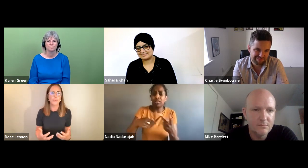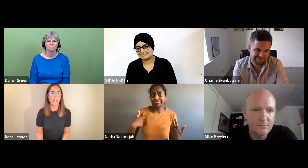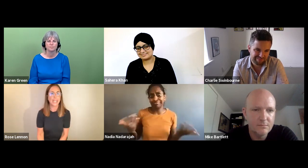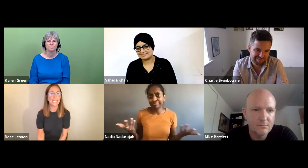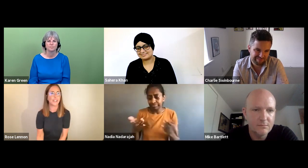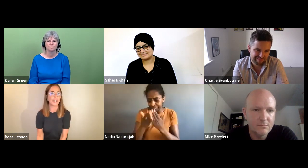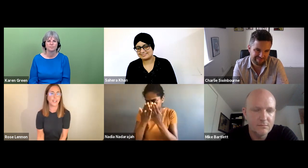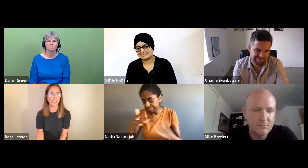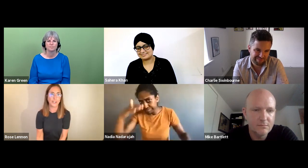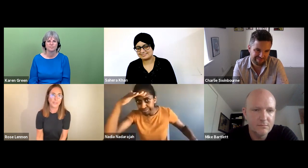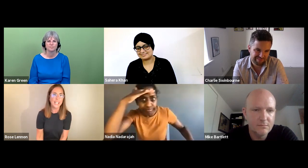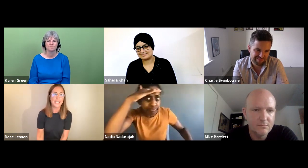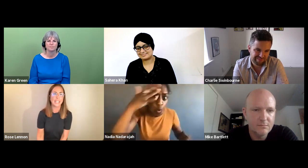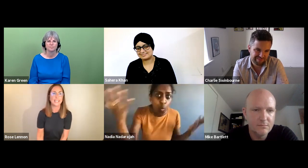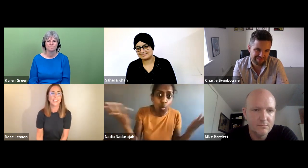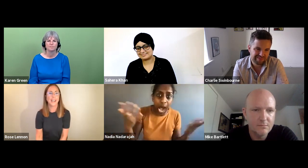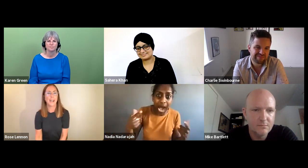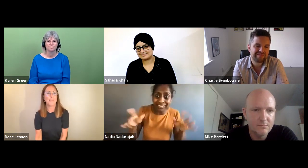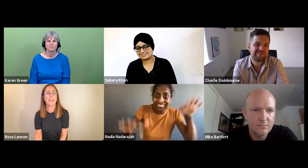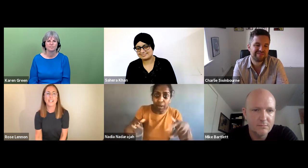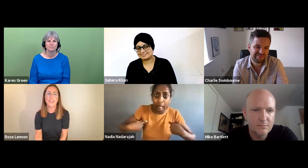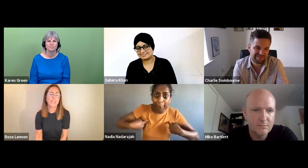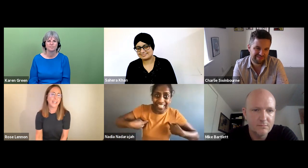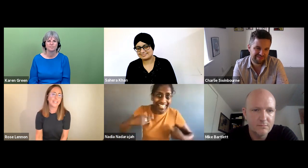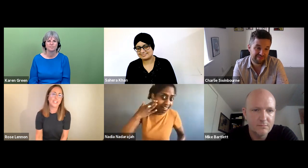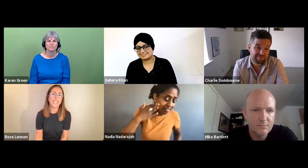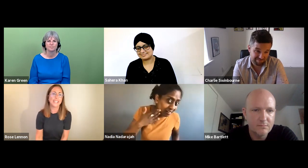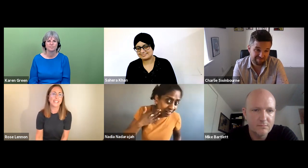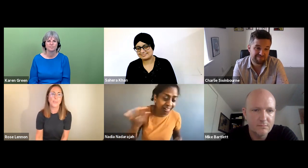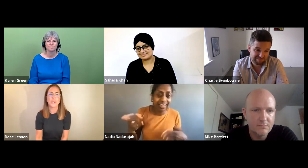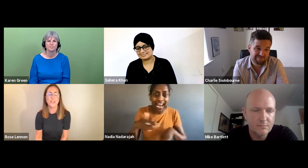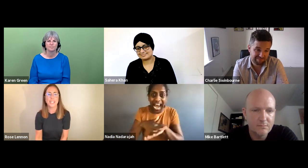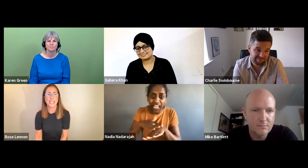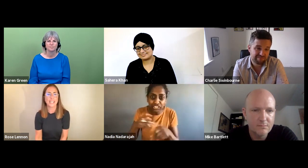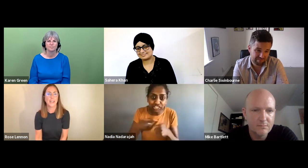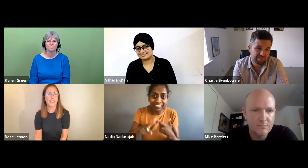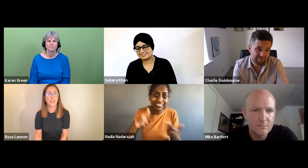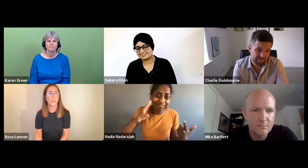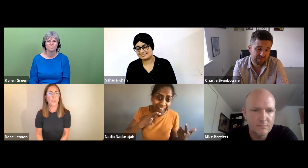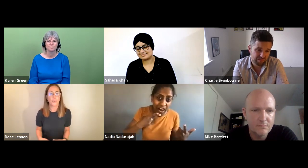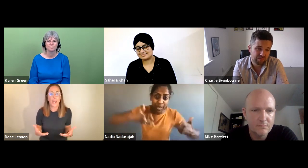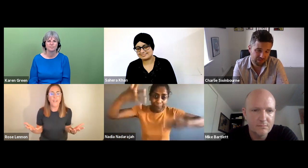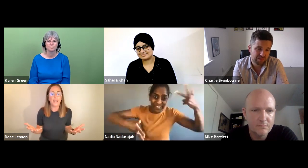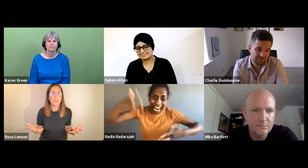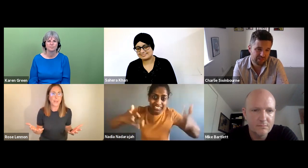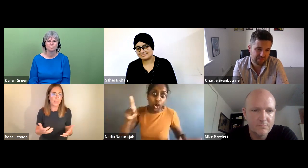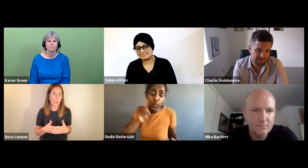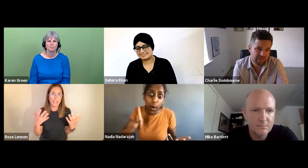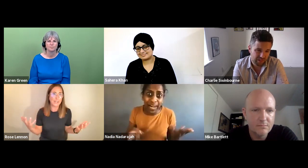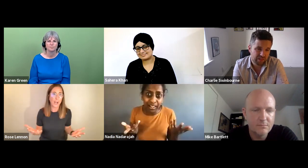and more keen on writing. But then I was like looking at the opportunities, where are these people? Where are these